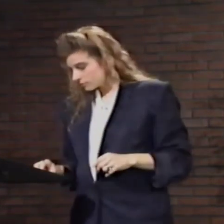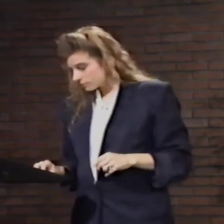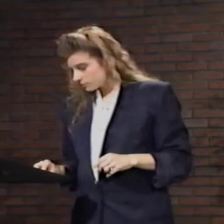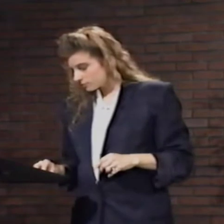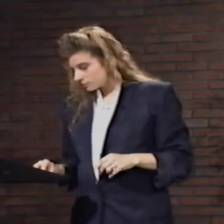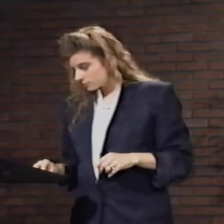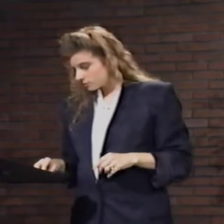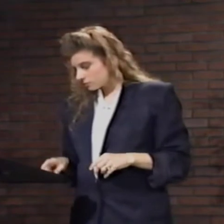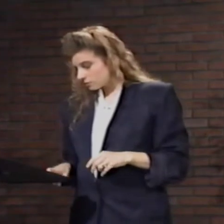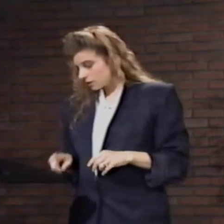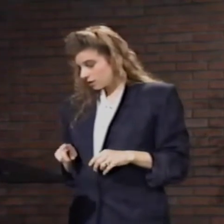mean.